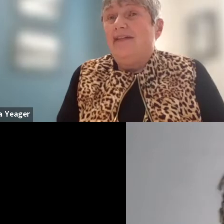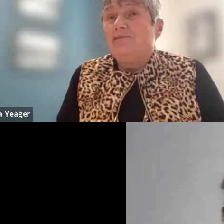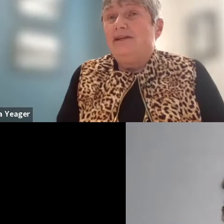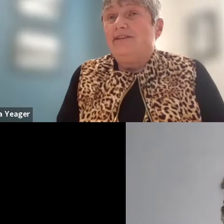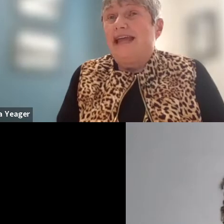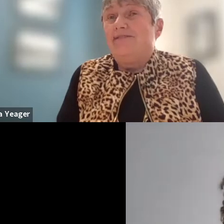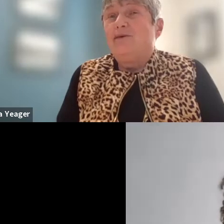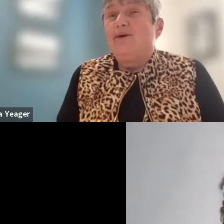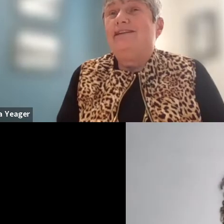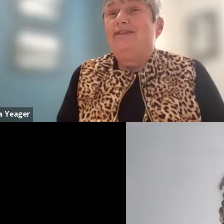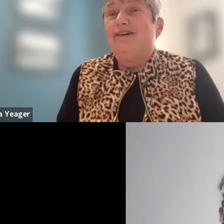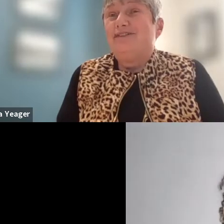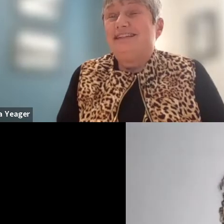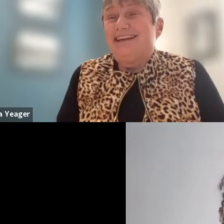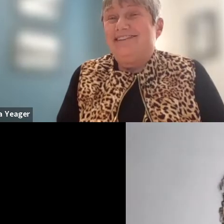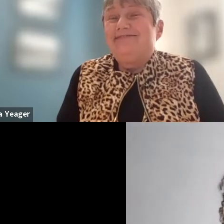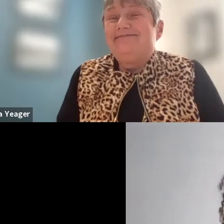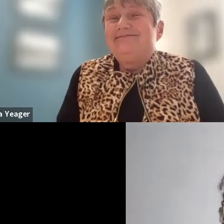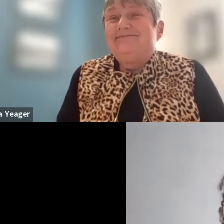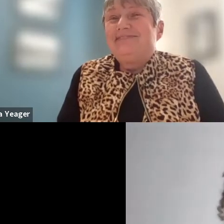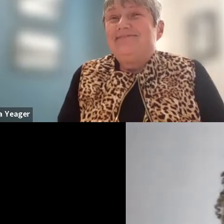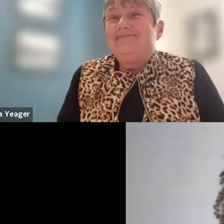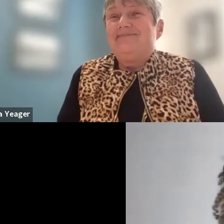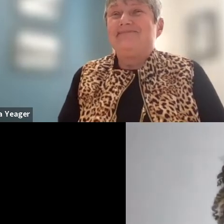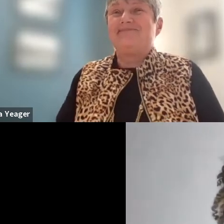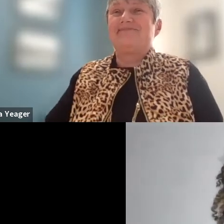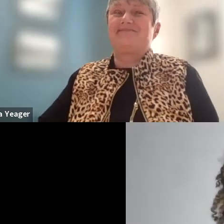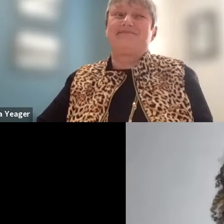the other speakers have stories of their own to tell.